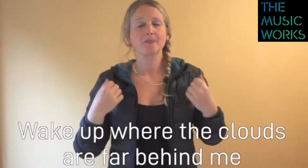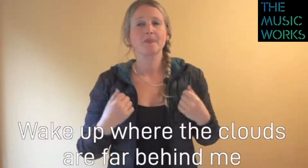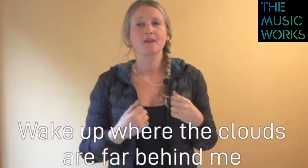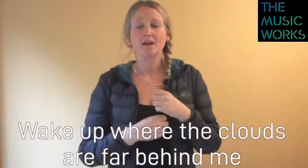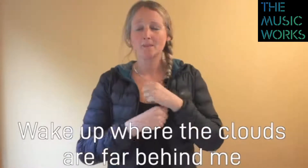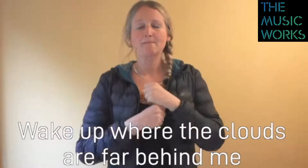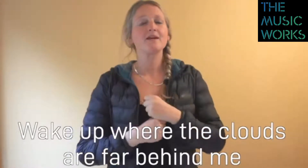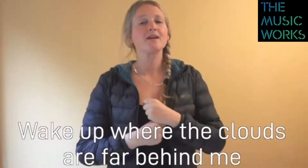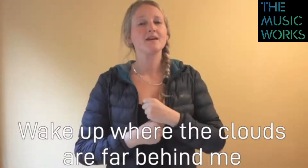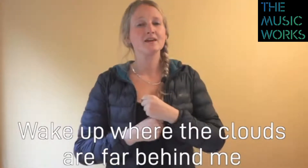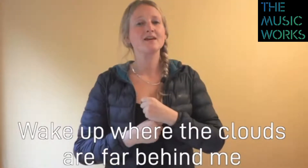me,